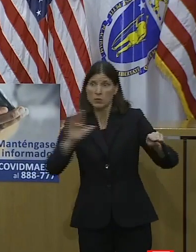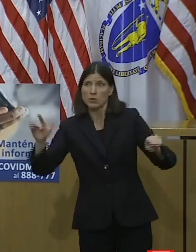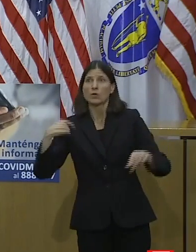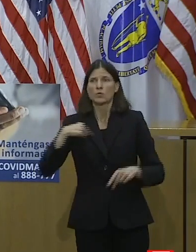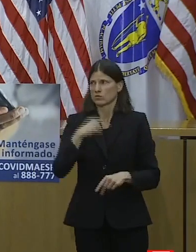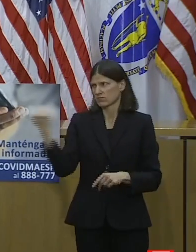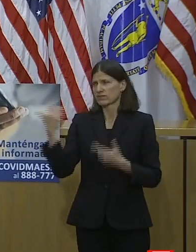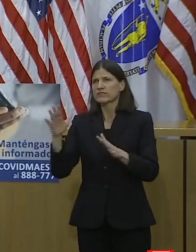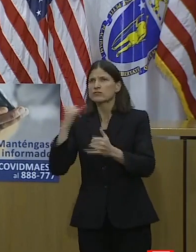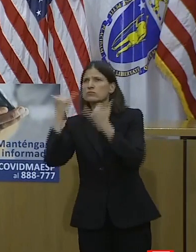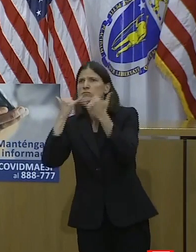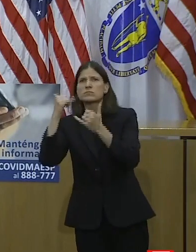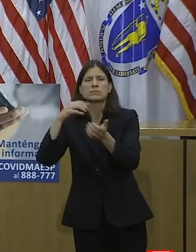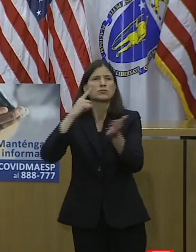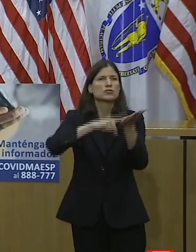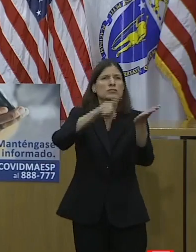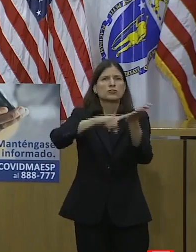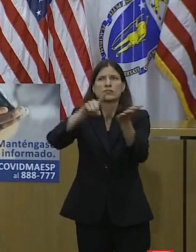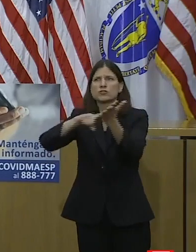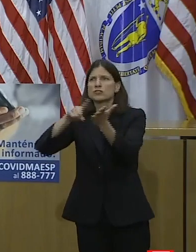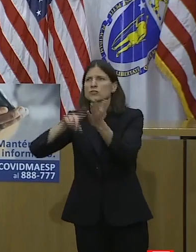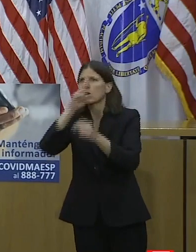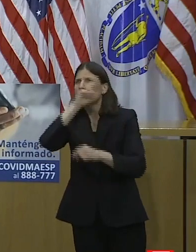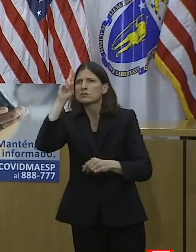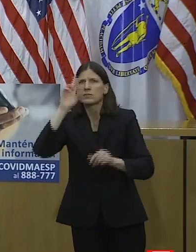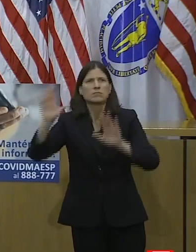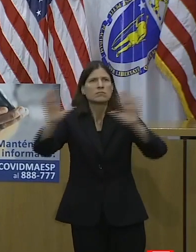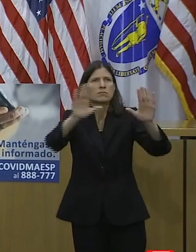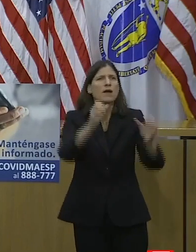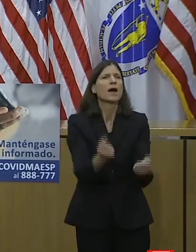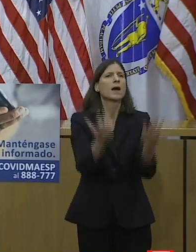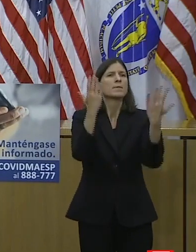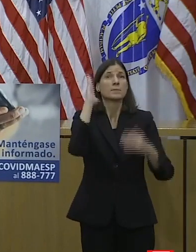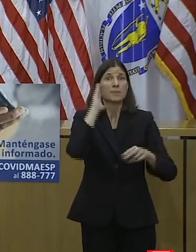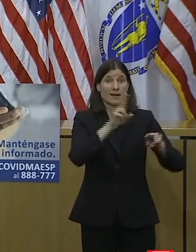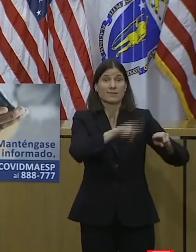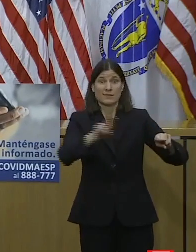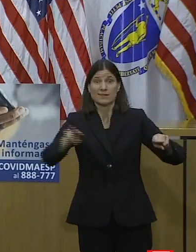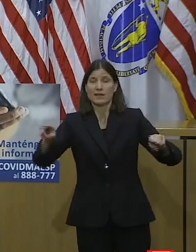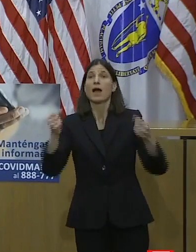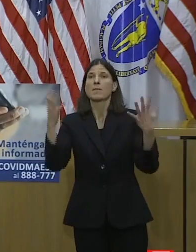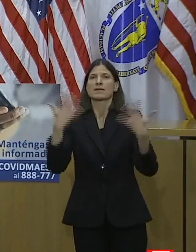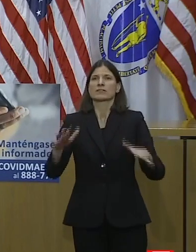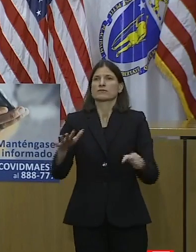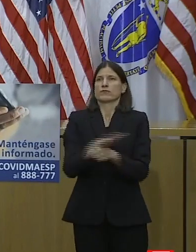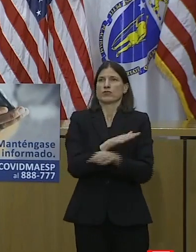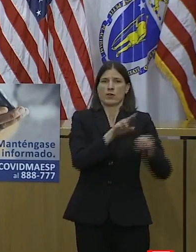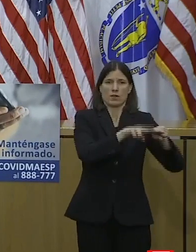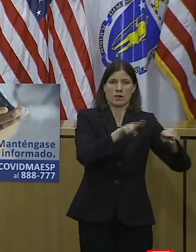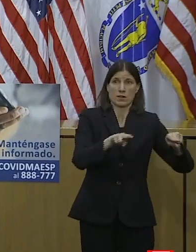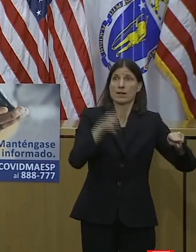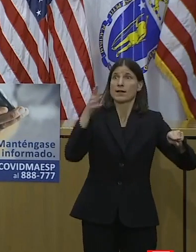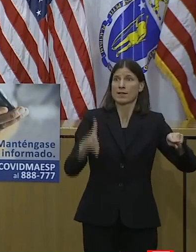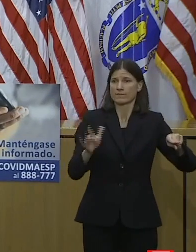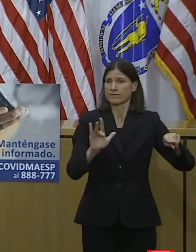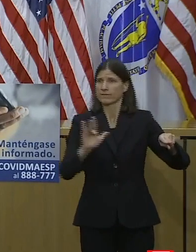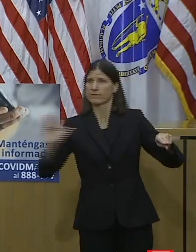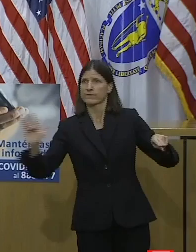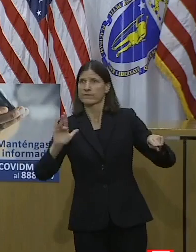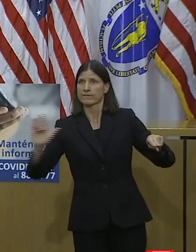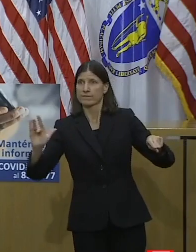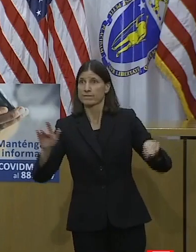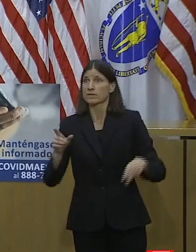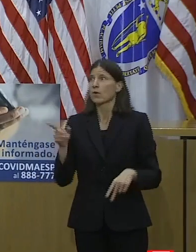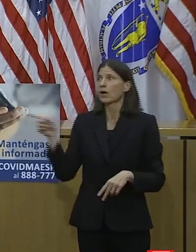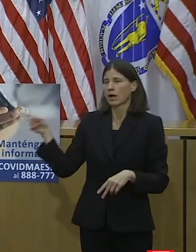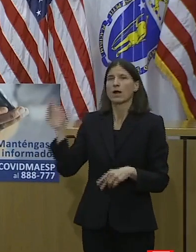it. And that led to a variety of things. For example, we were one of the first states in the country to cancel elective surgeries